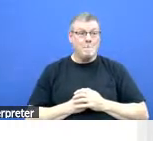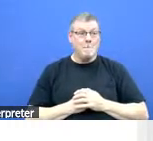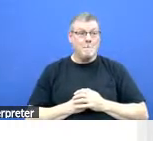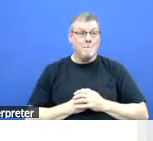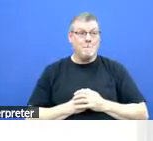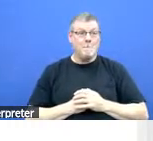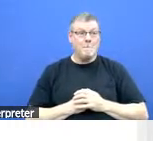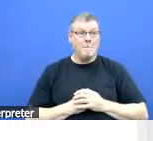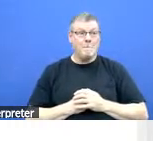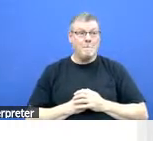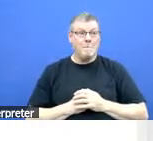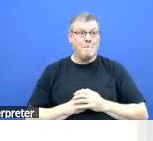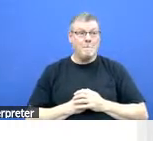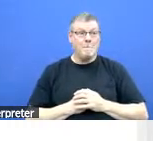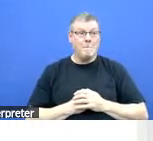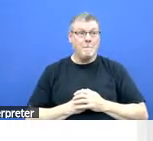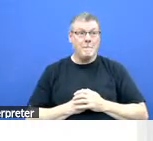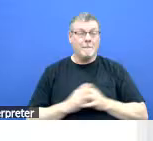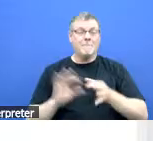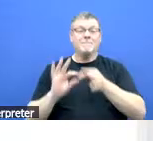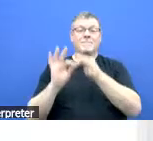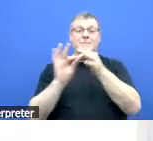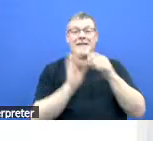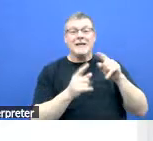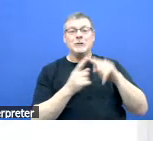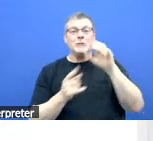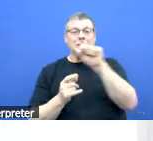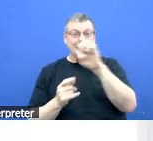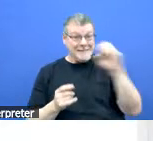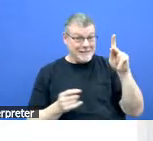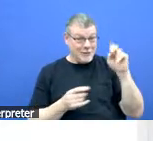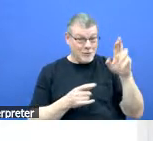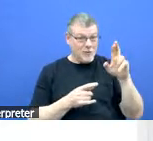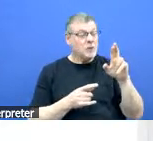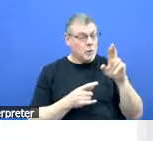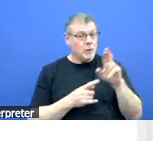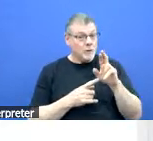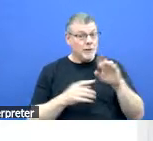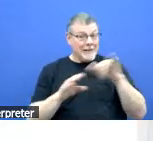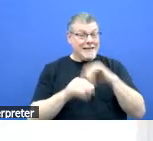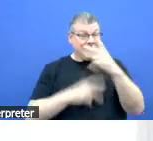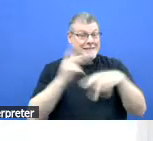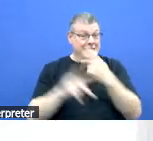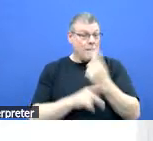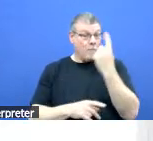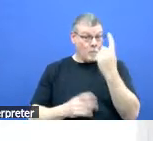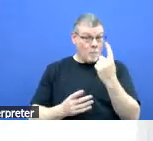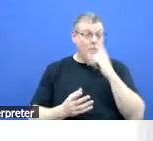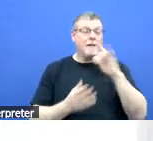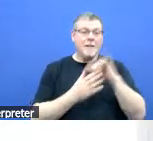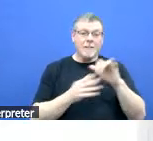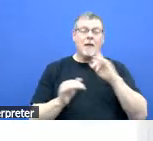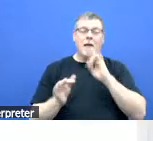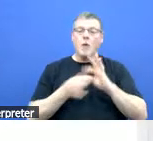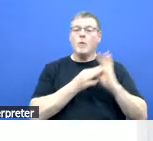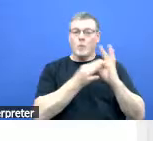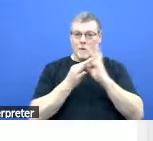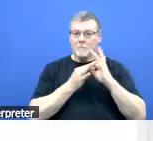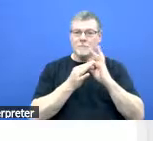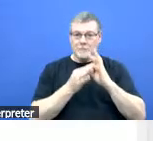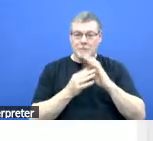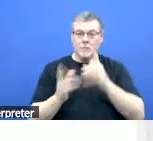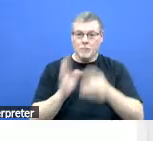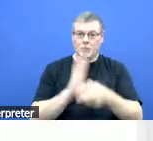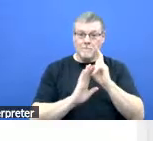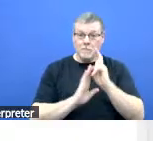As it relates to seeker, the project is a type 1 action, and thus a coordinated review is required. This